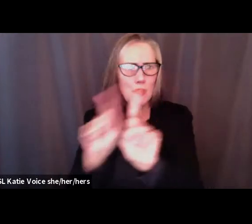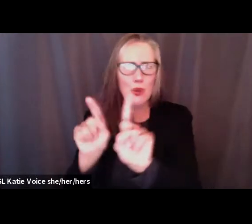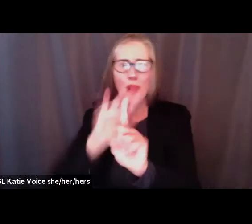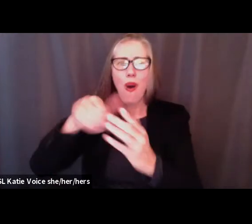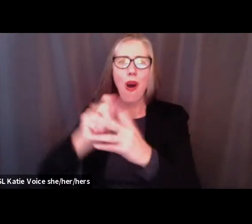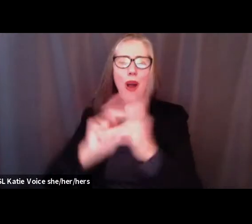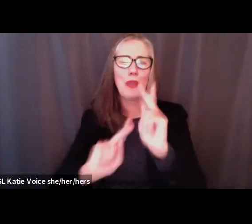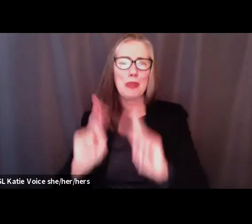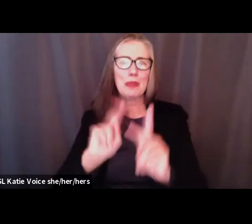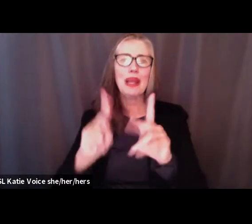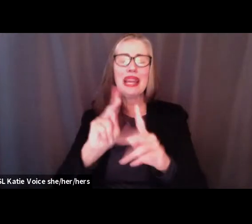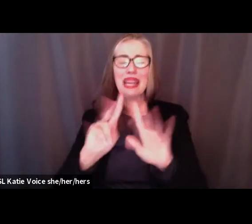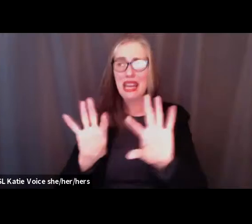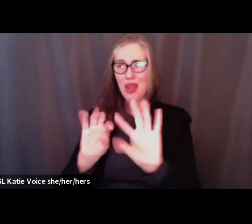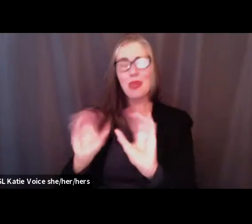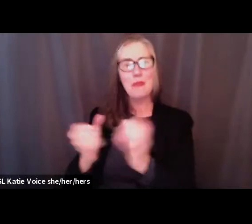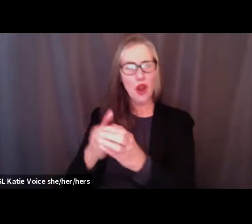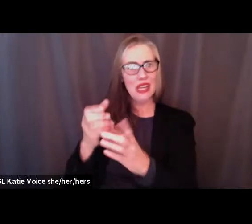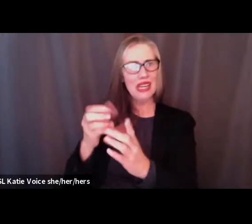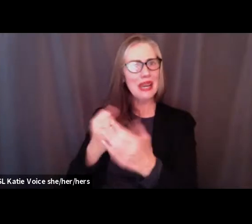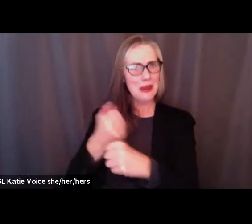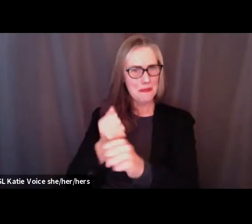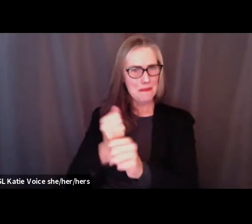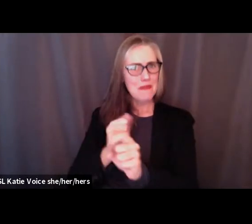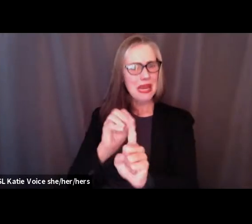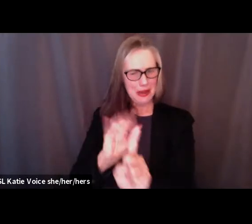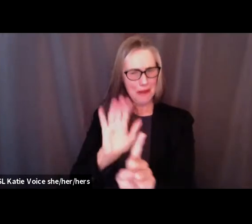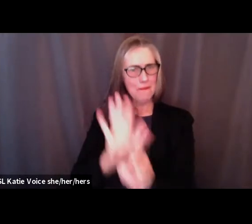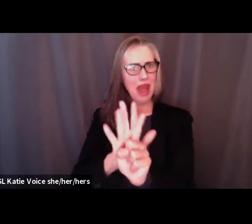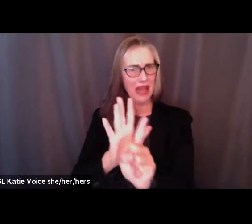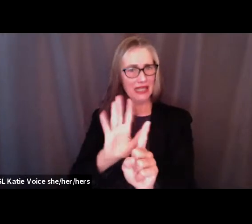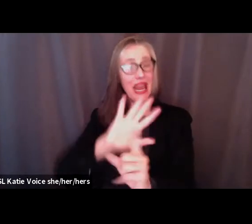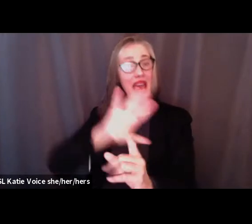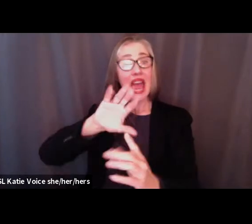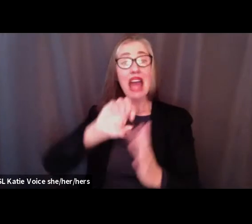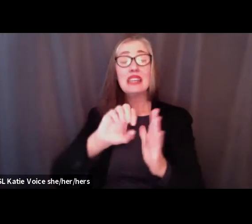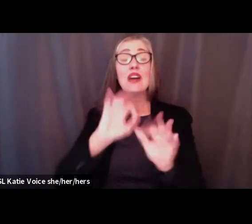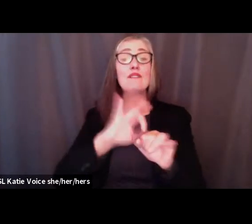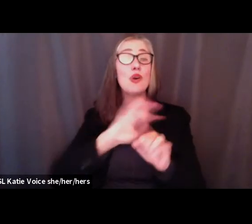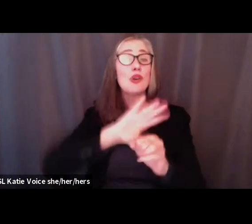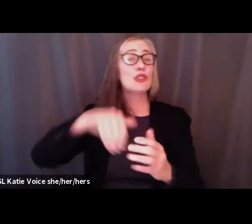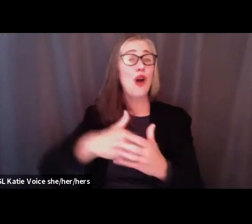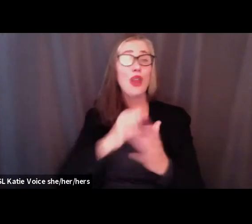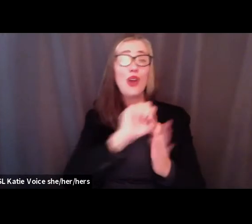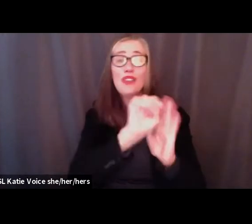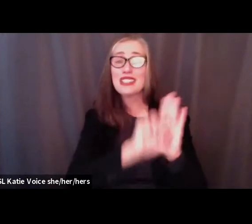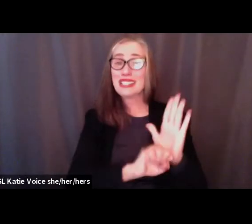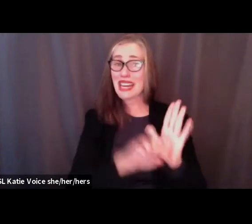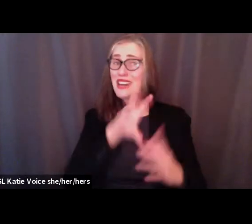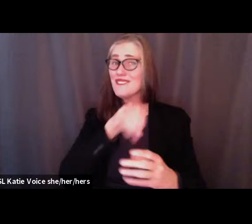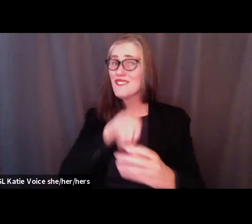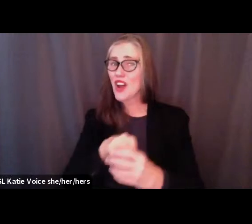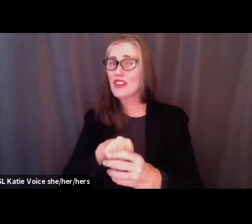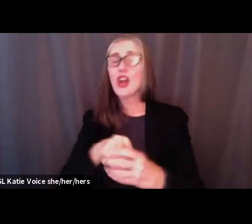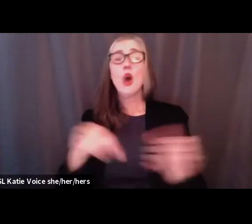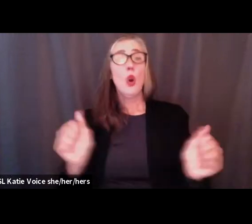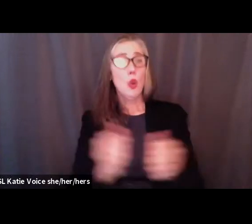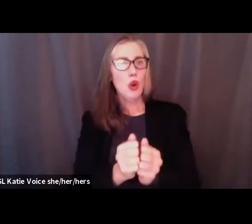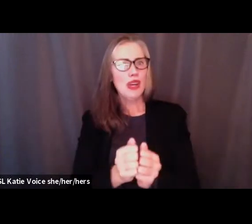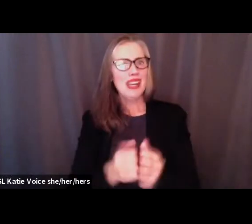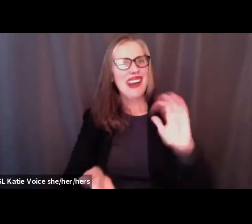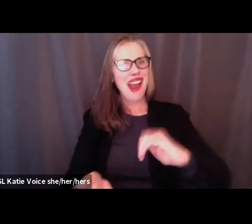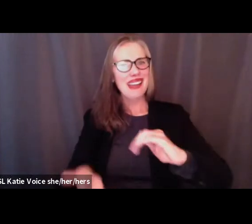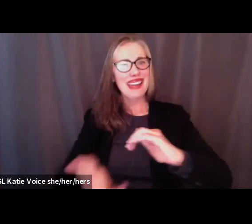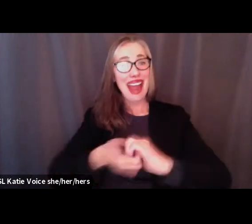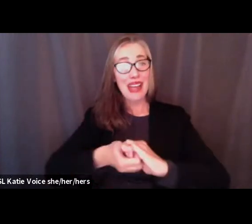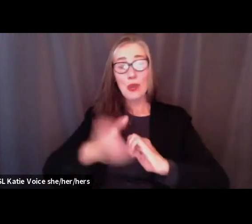make an impact, and voters all over our state are engaged. Working hand in hand with the CADEM organizing department,